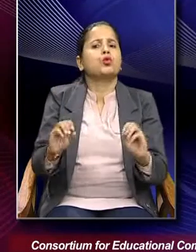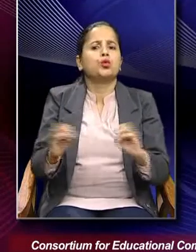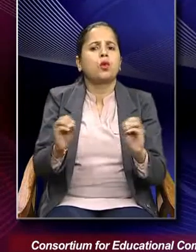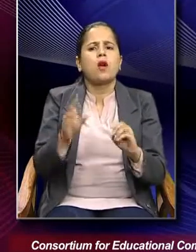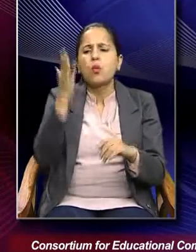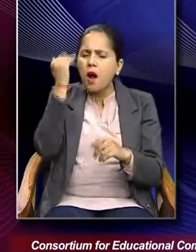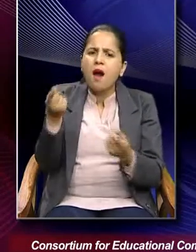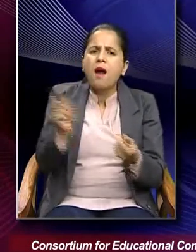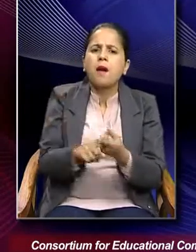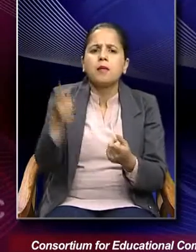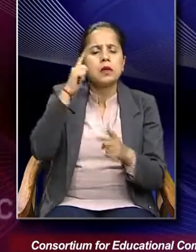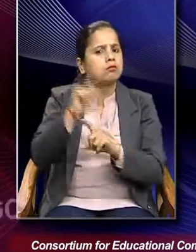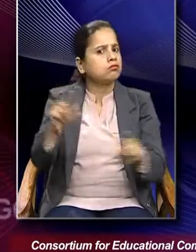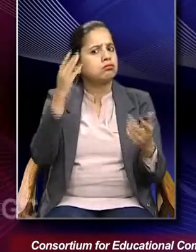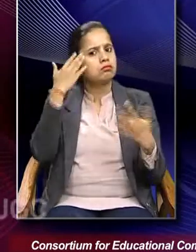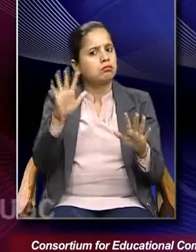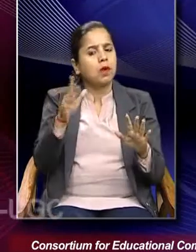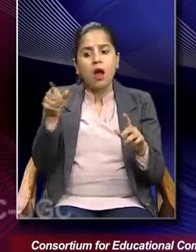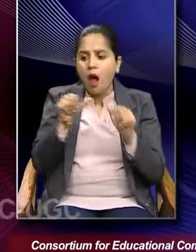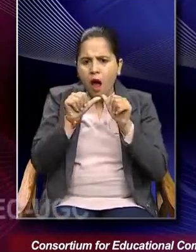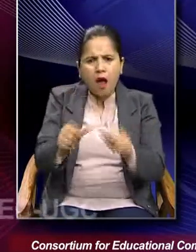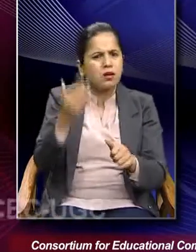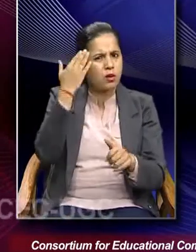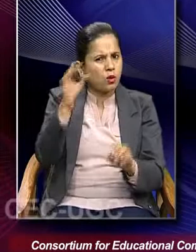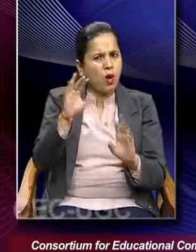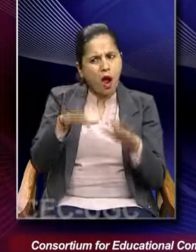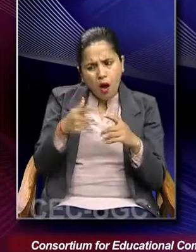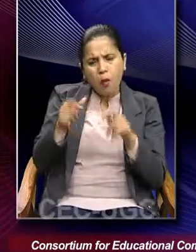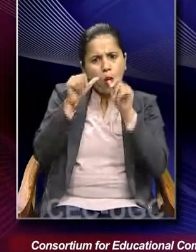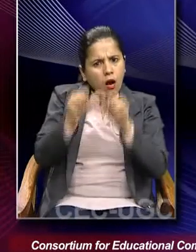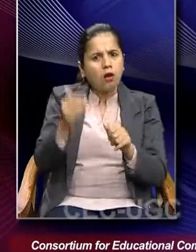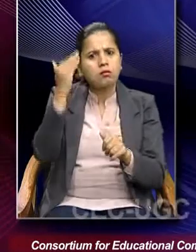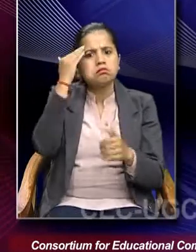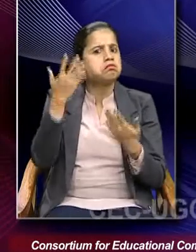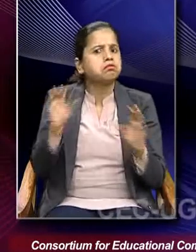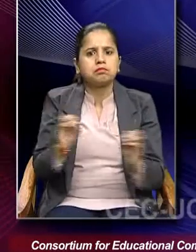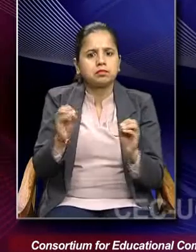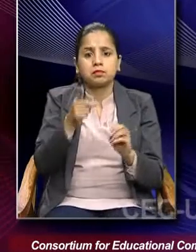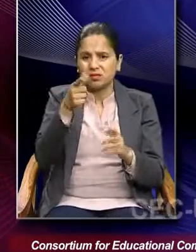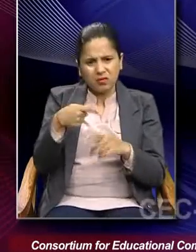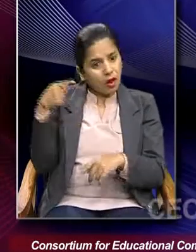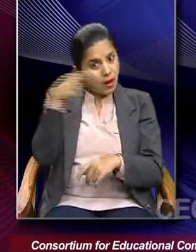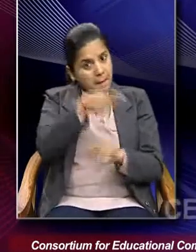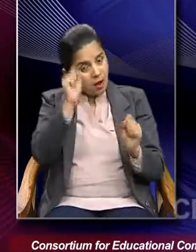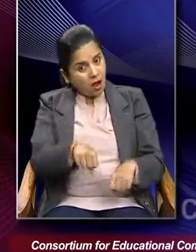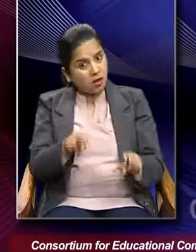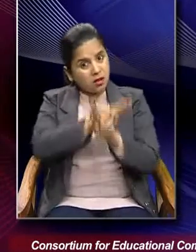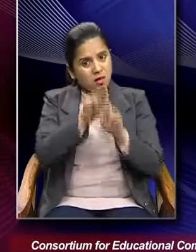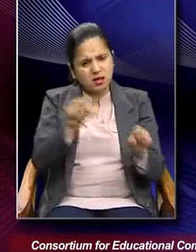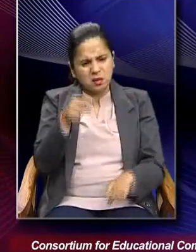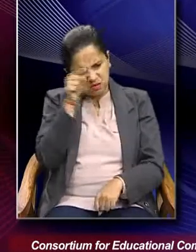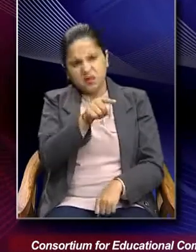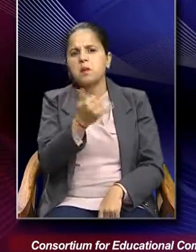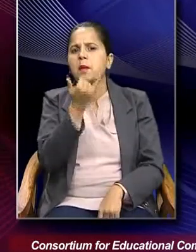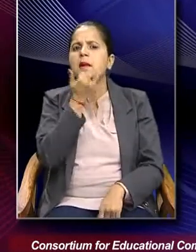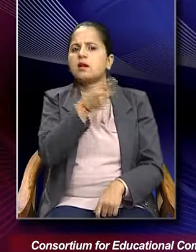happening, right? They have no even answers exactly whether you can blame the international system or the terms of